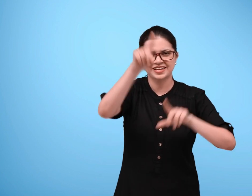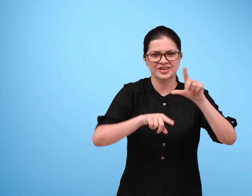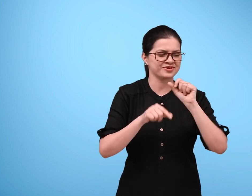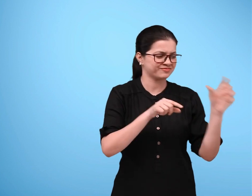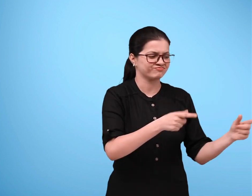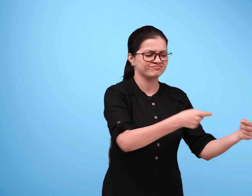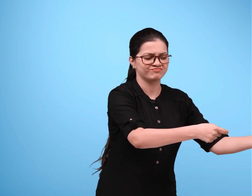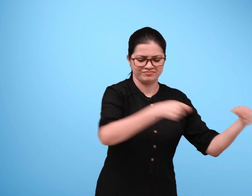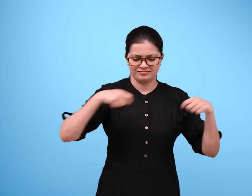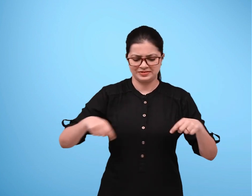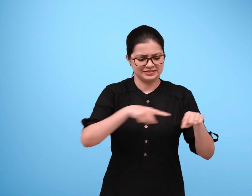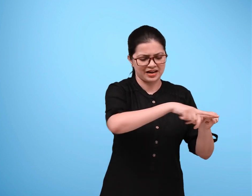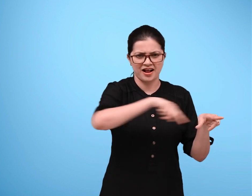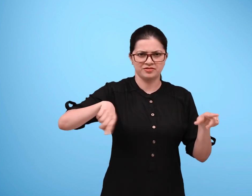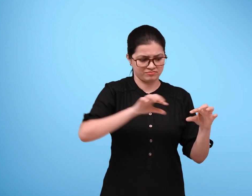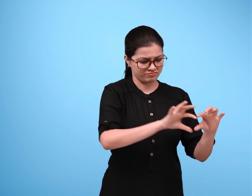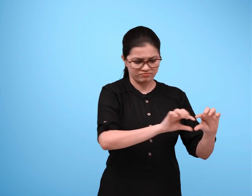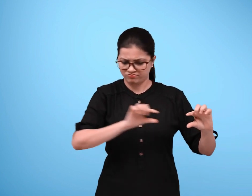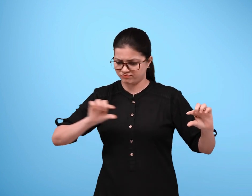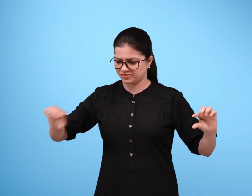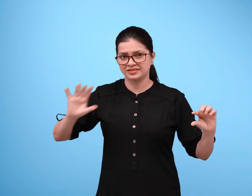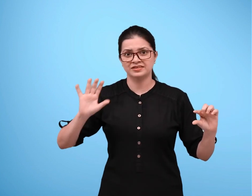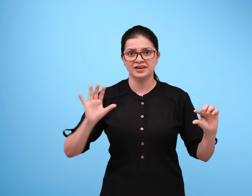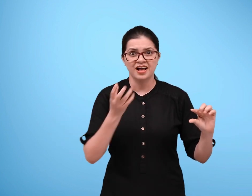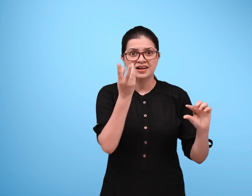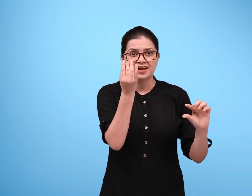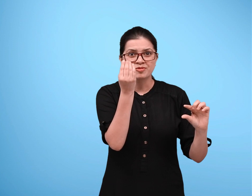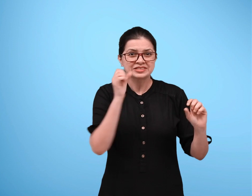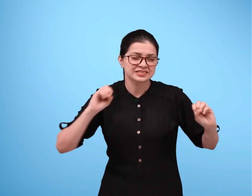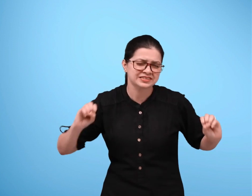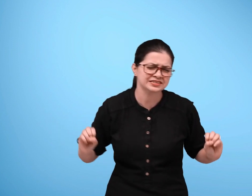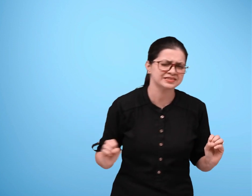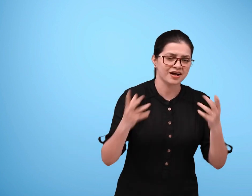the reading of the scale at one end is 3 centimeter